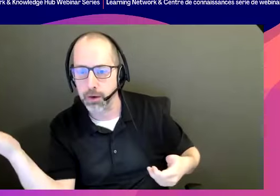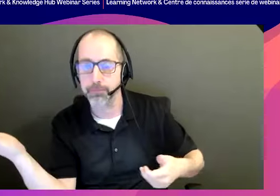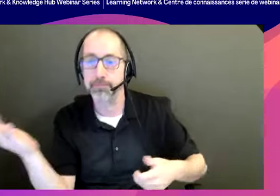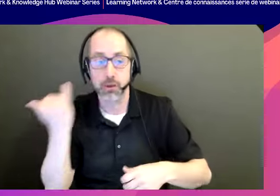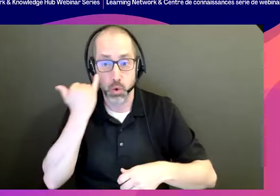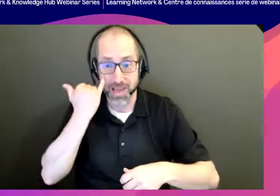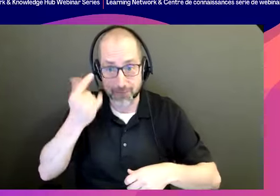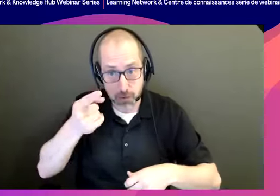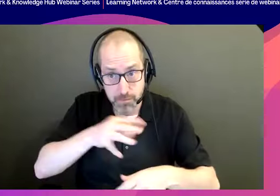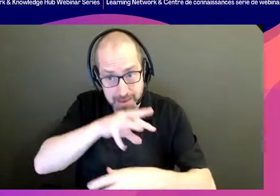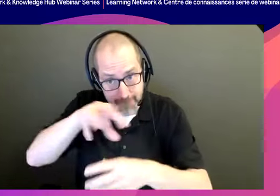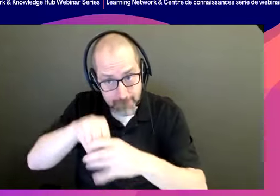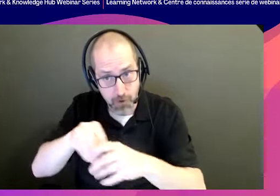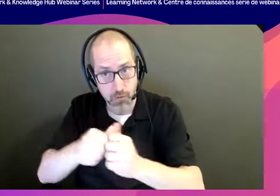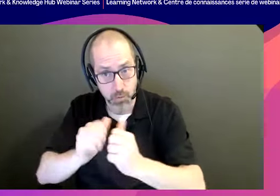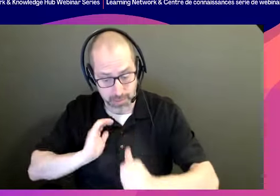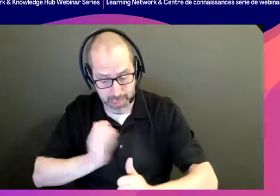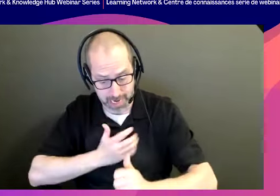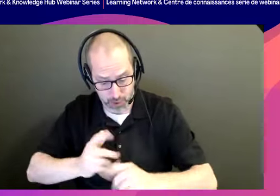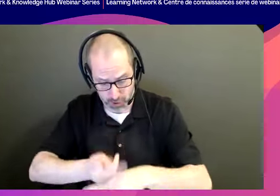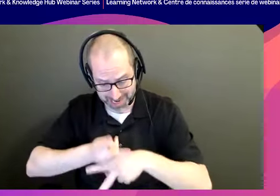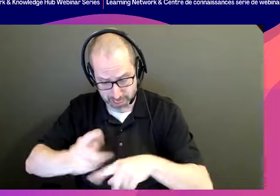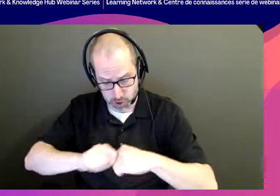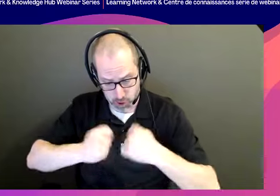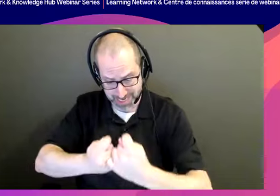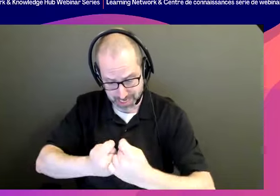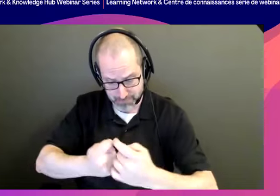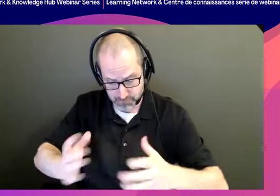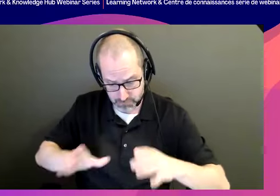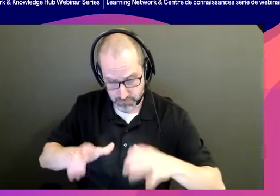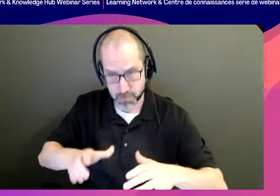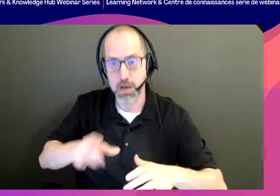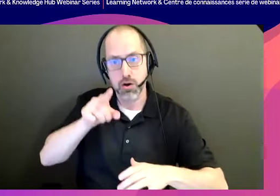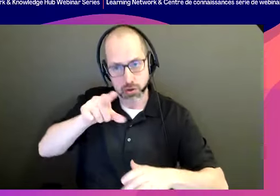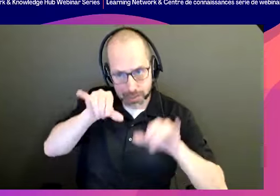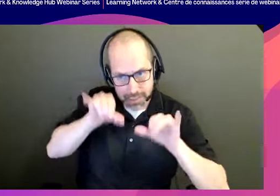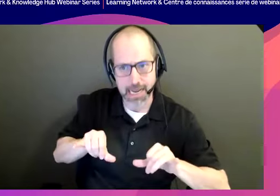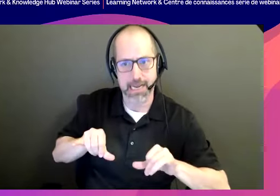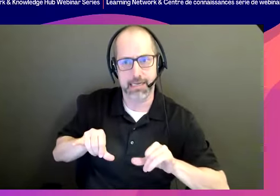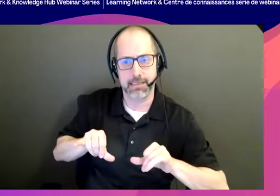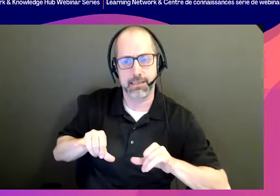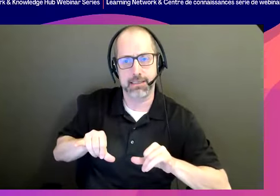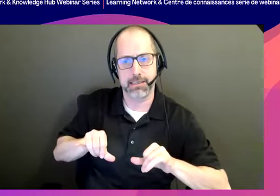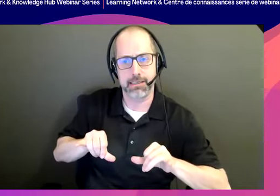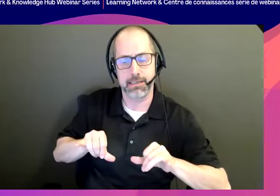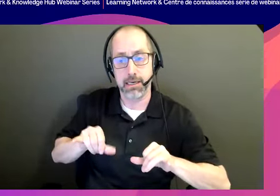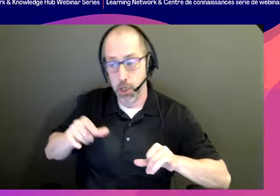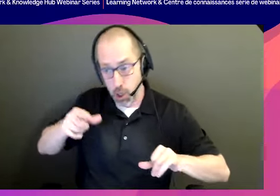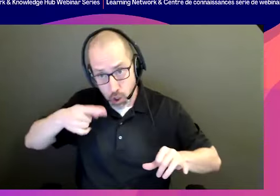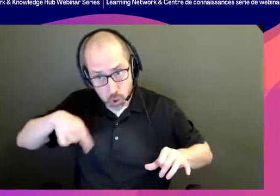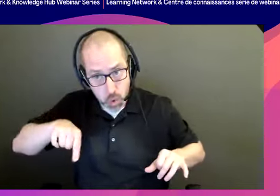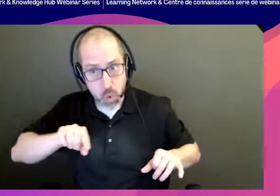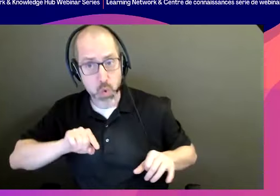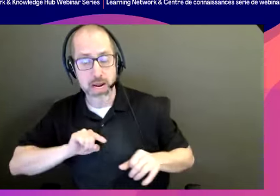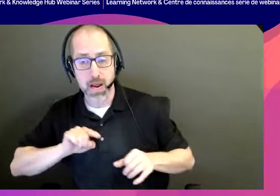team, stay, you know, and remember, we are people. We're very intelligent, you